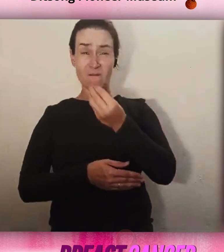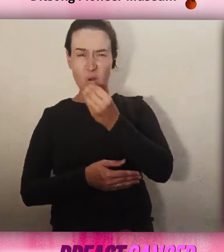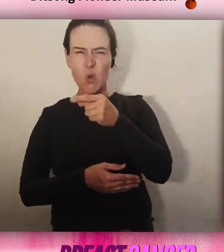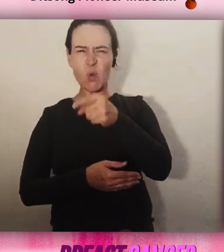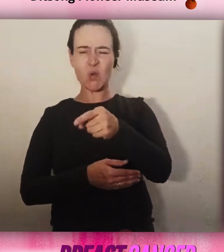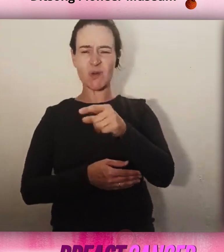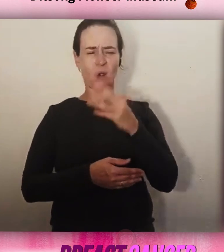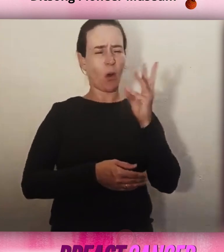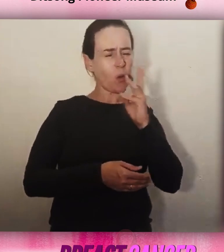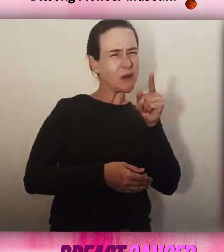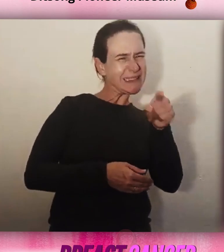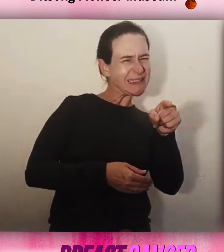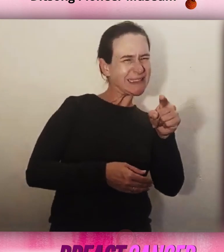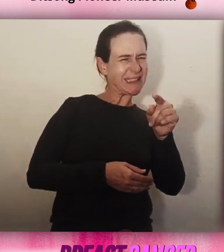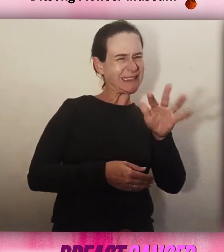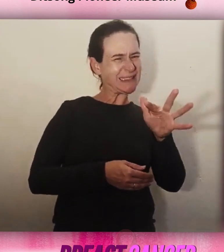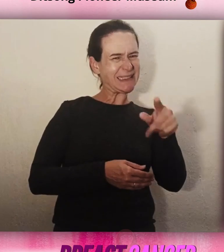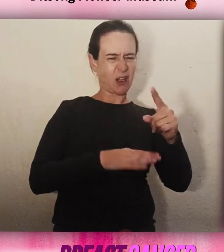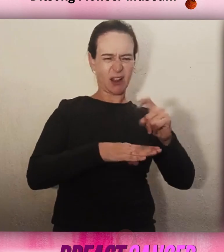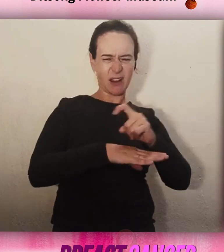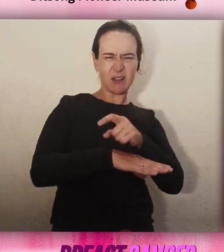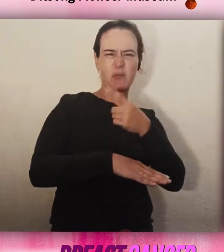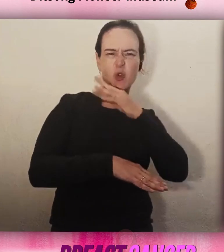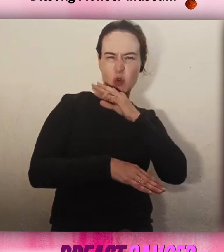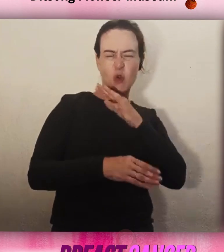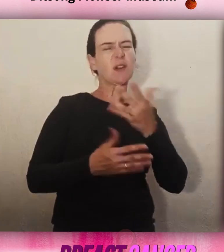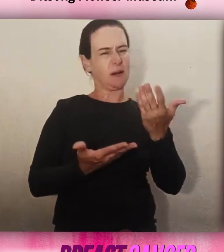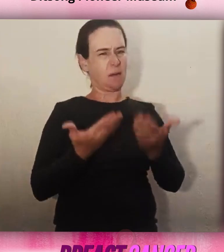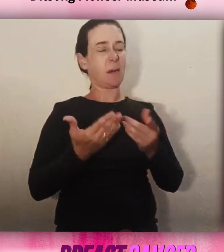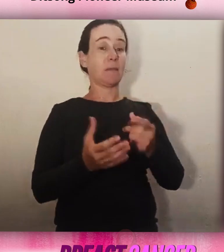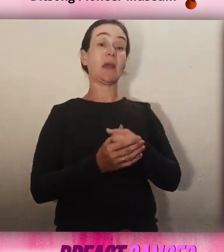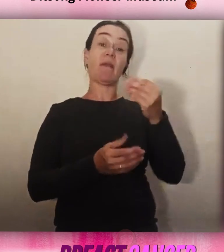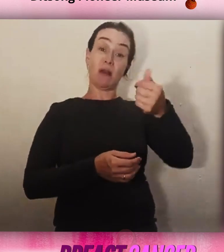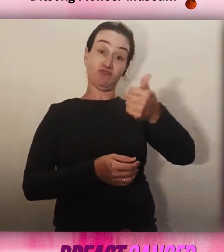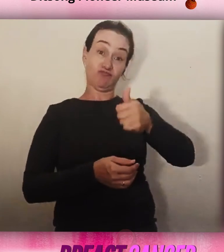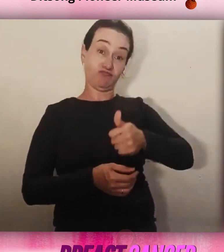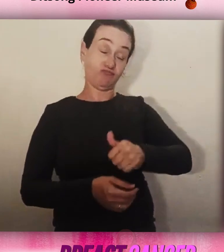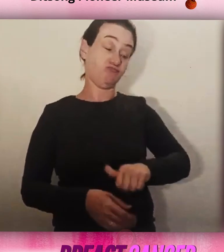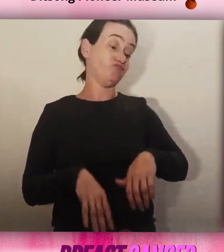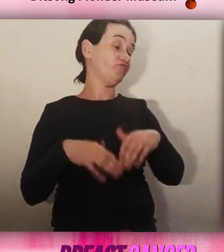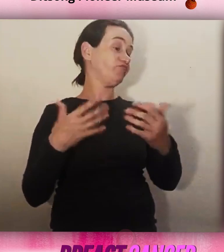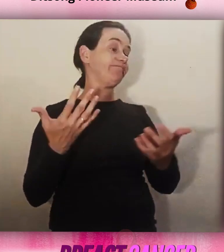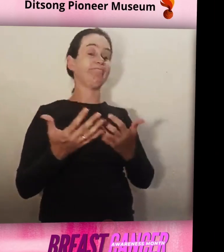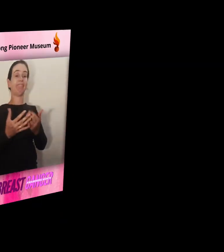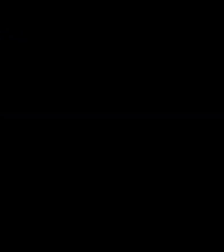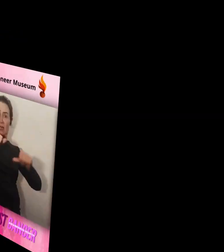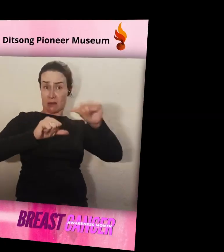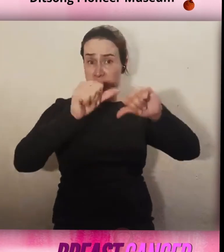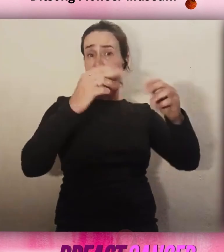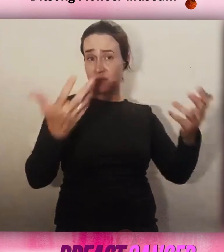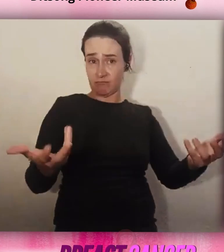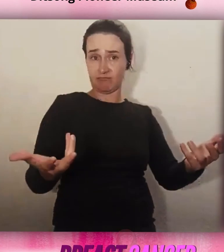of food, but exposed food and exposed water. Okay. Yes. And then we also have other factors